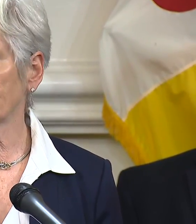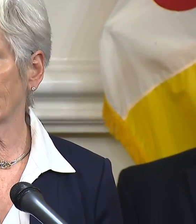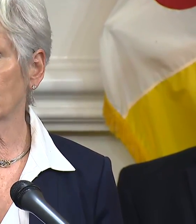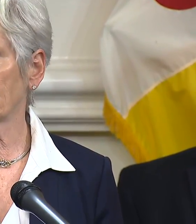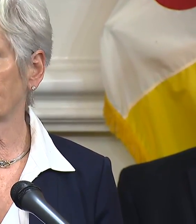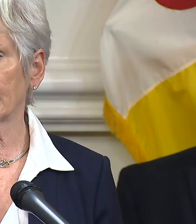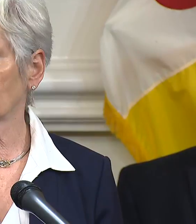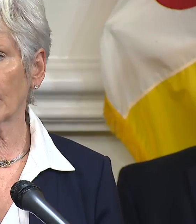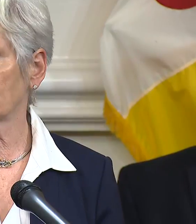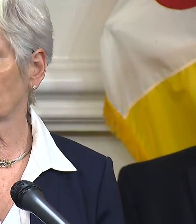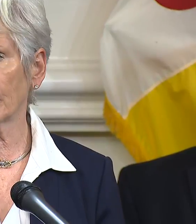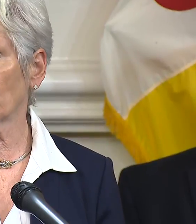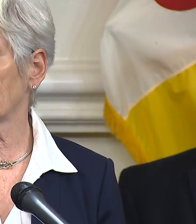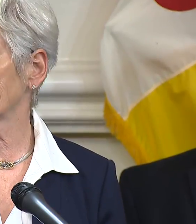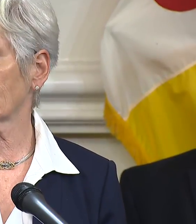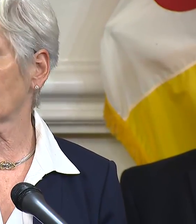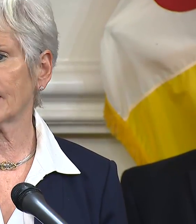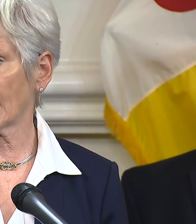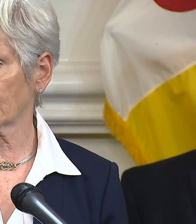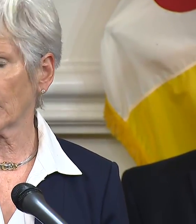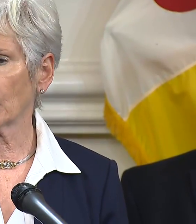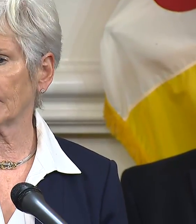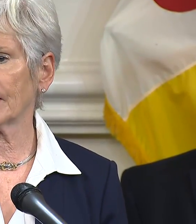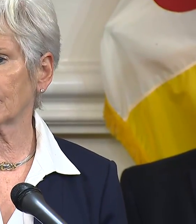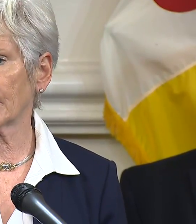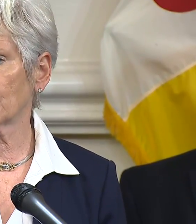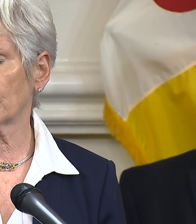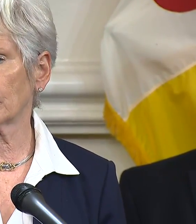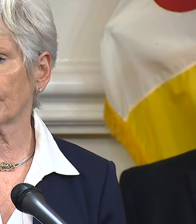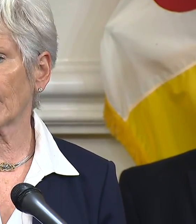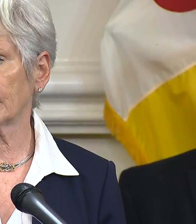no one that has met the criteria or met the contact